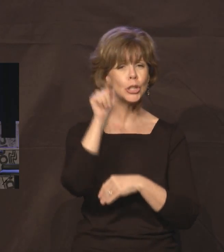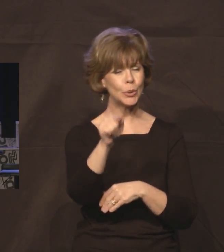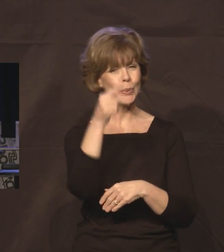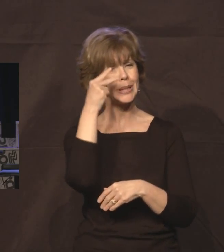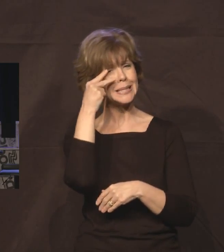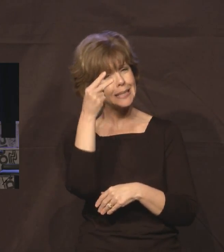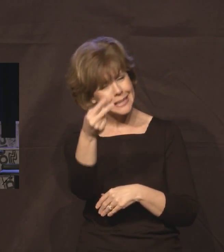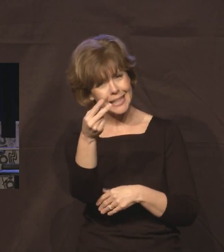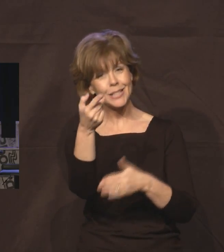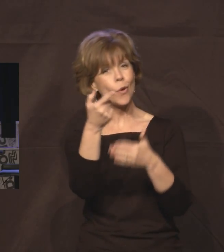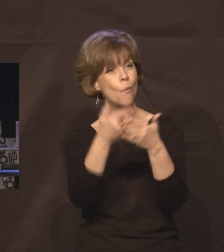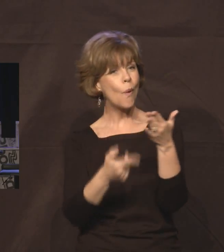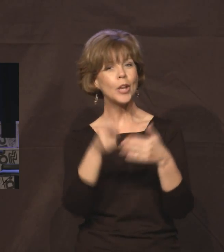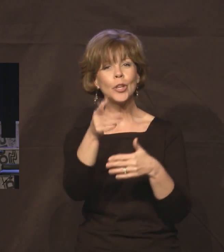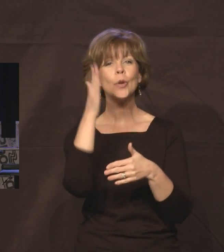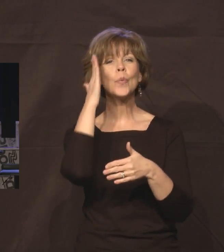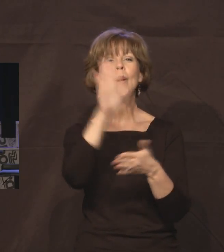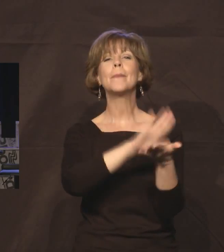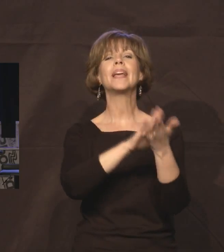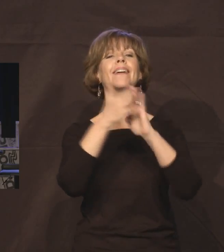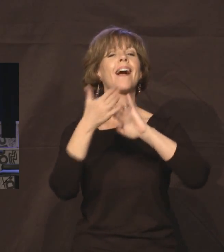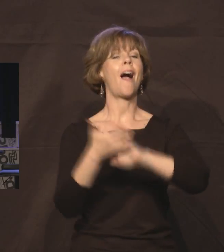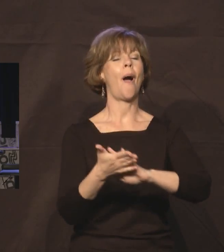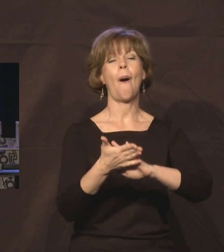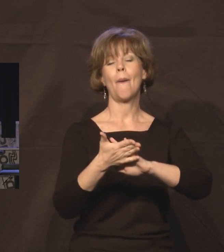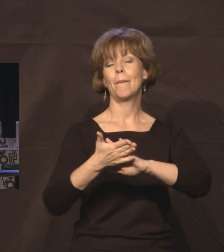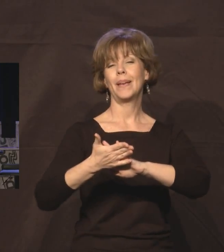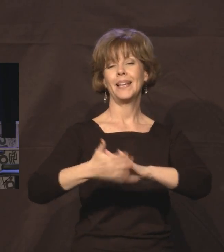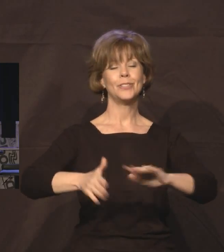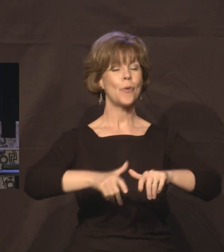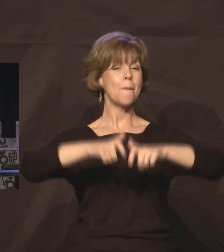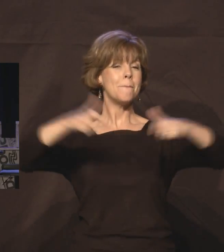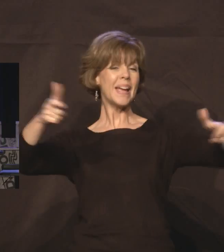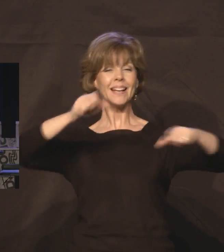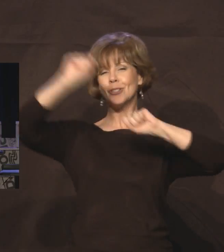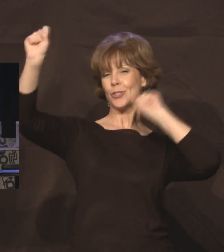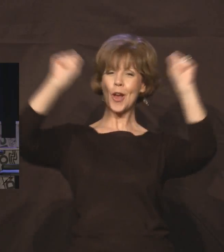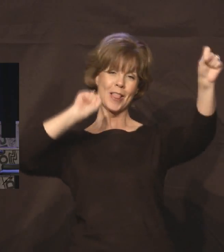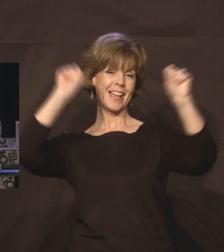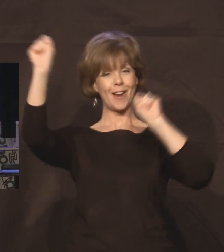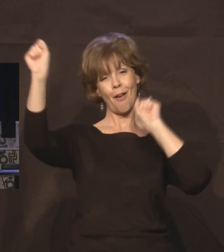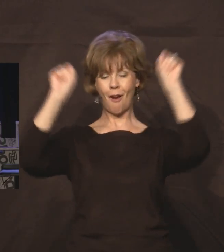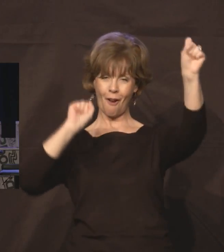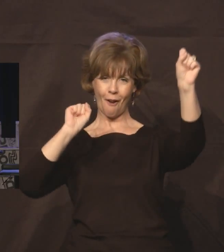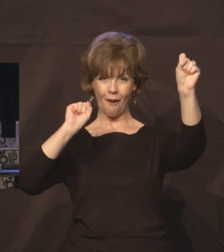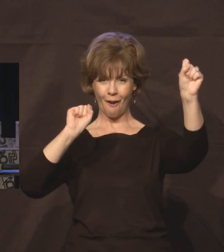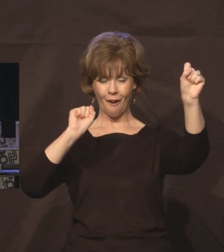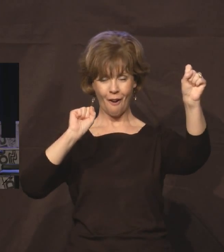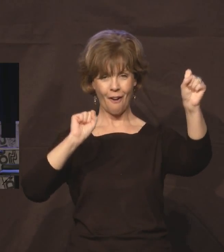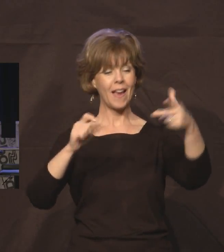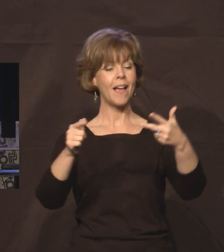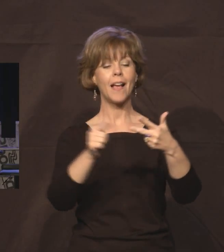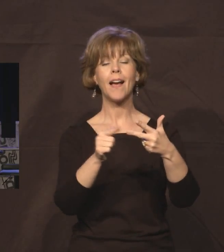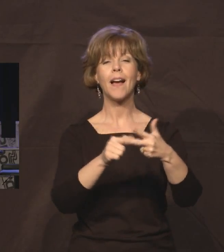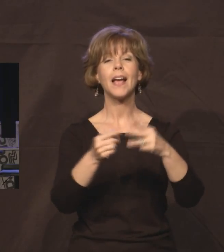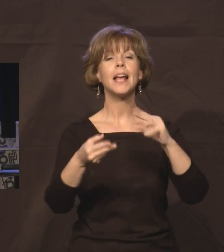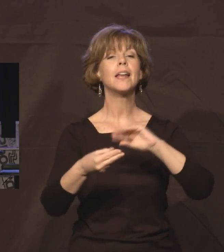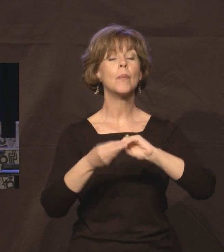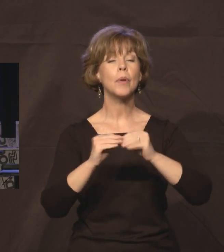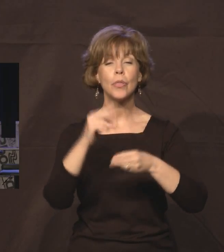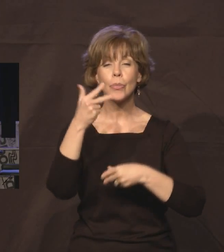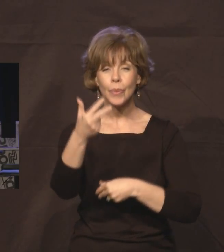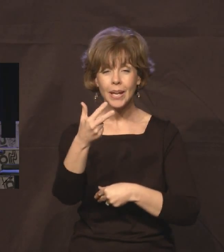sees. He is for you. He's your biggest cheerleader. And number three, he wants the best for you. We've been talking about it throughout the whole